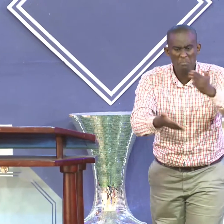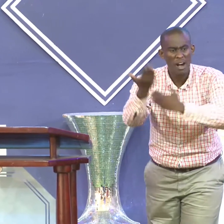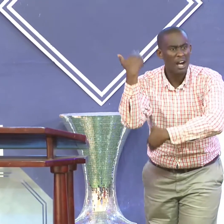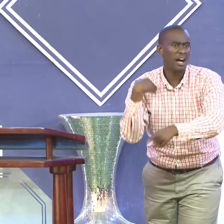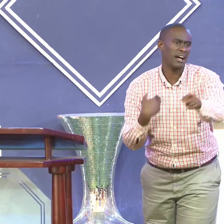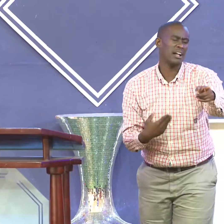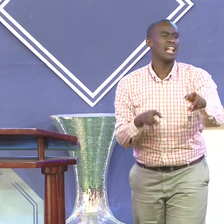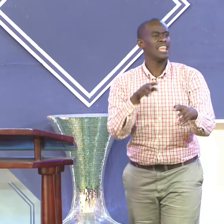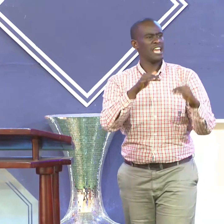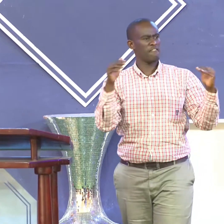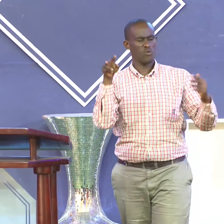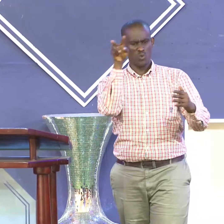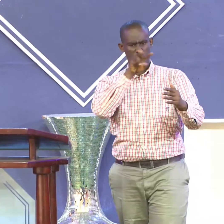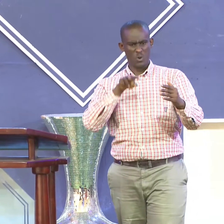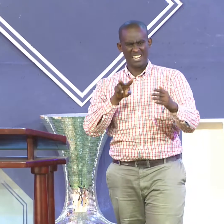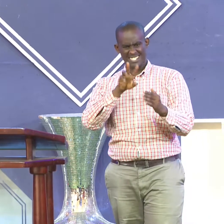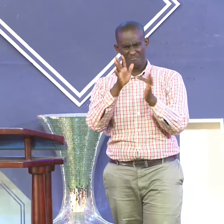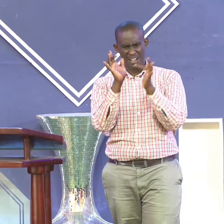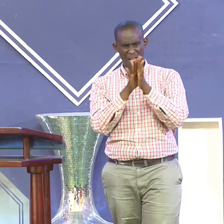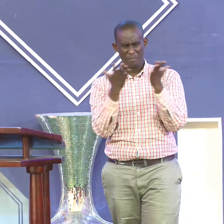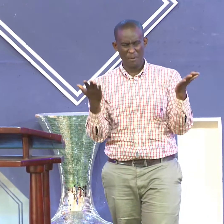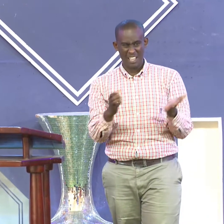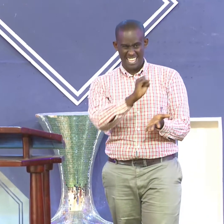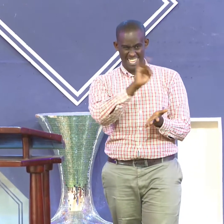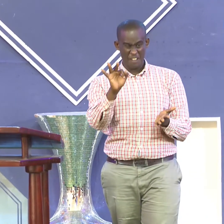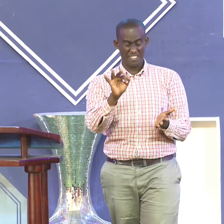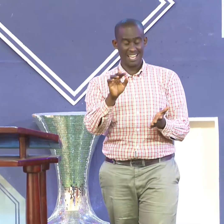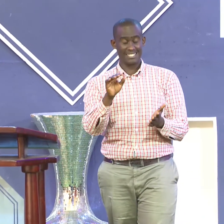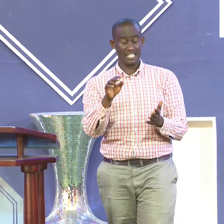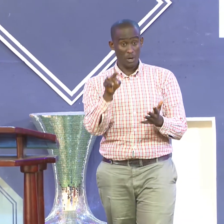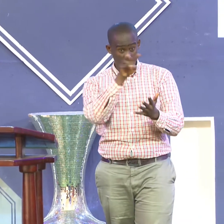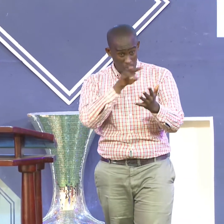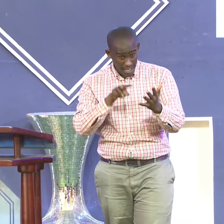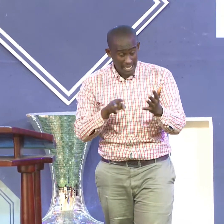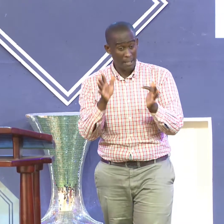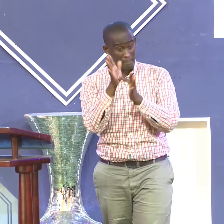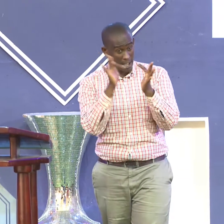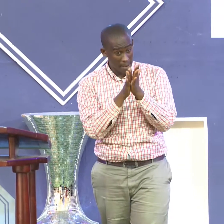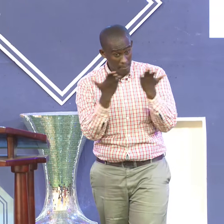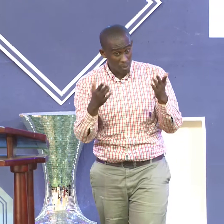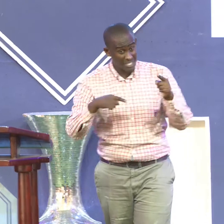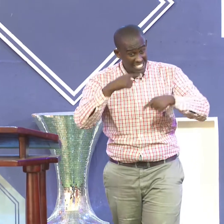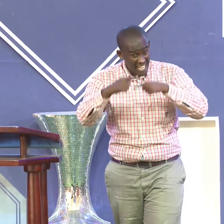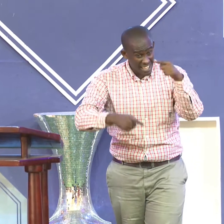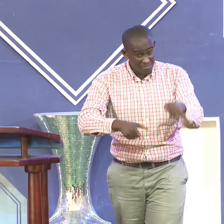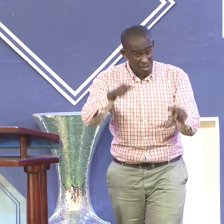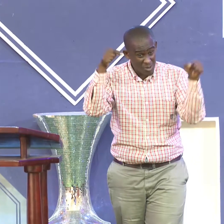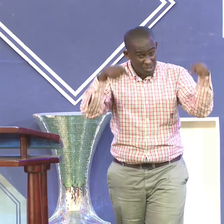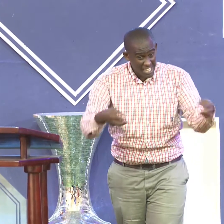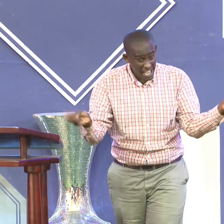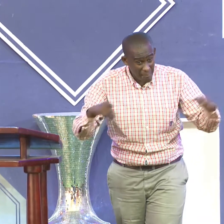backslide. The level at which you were reading from the scriptures, if that level remained, today